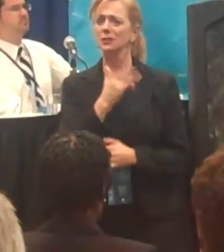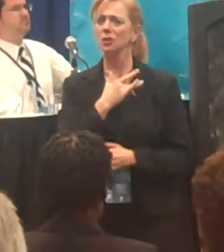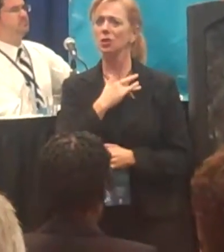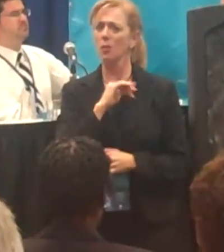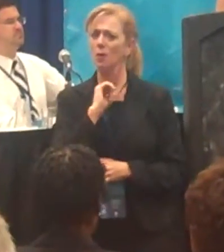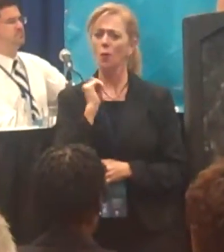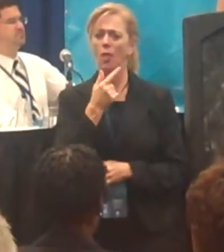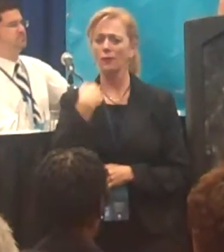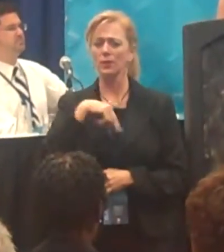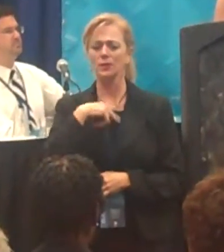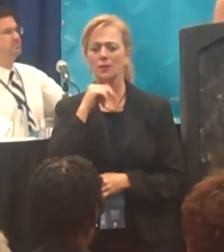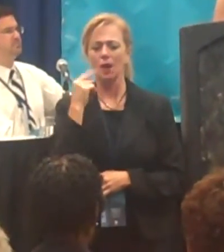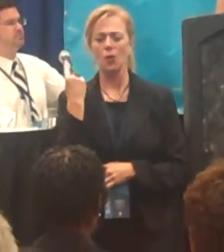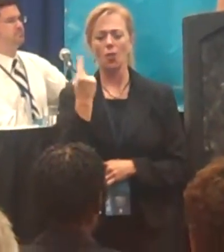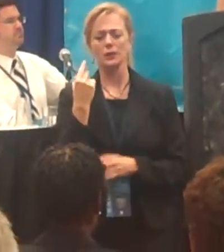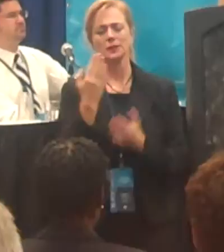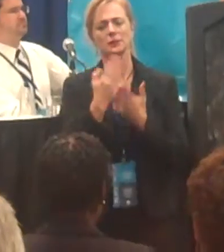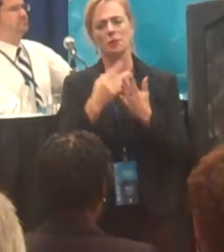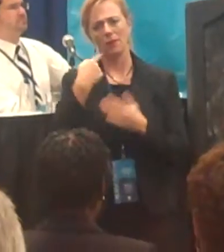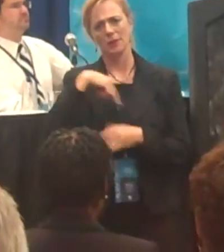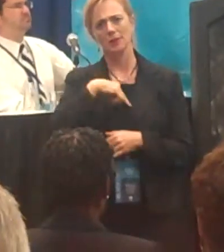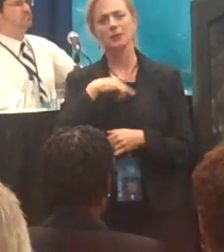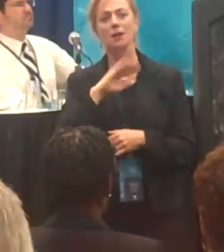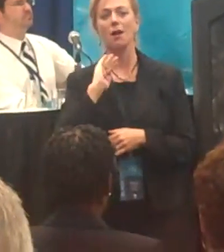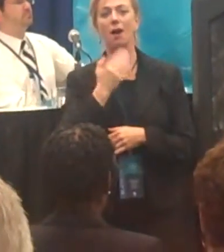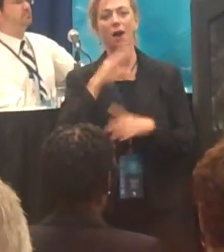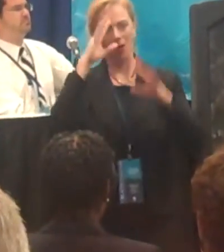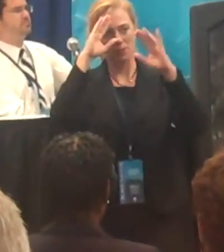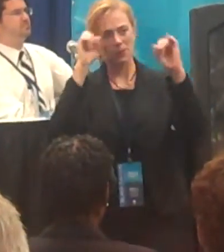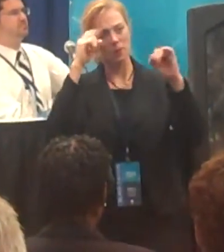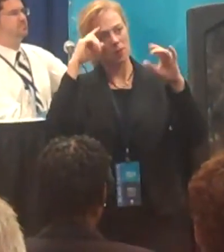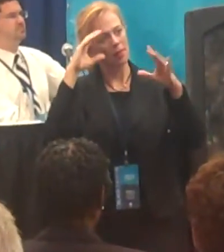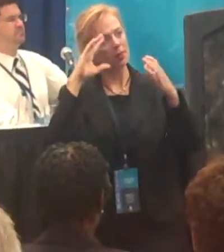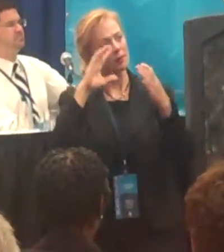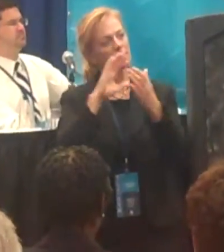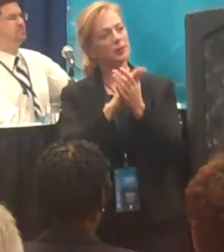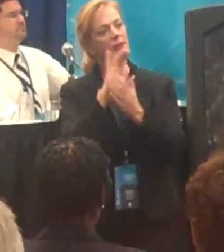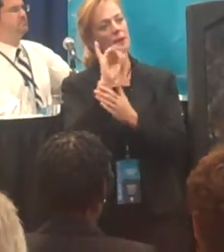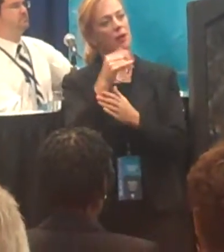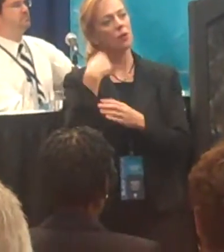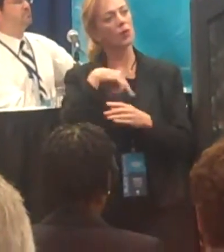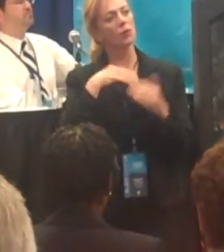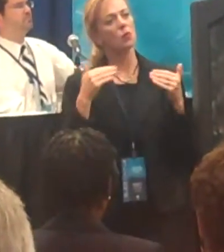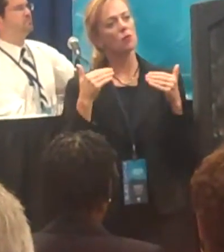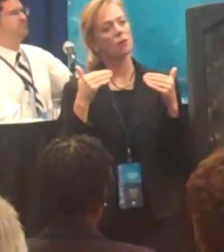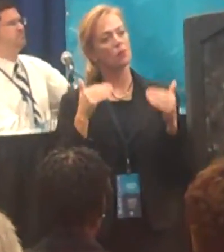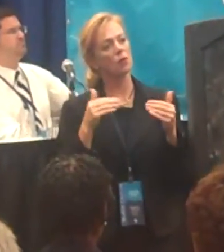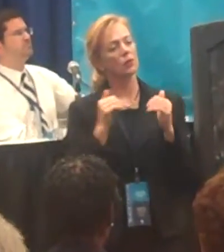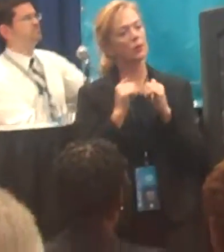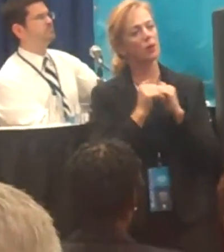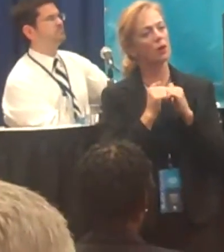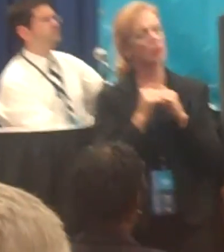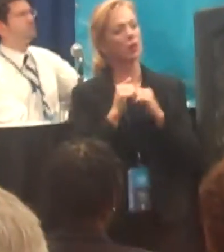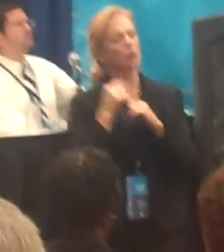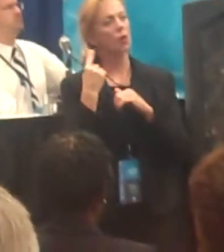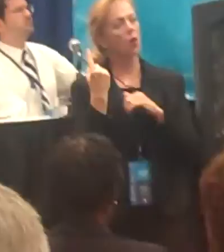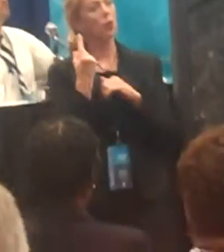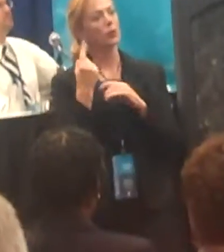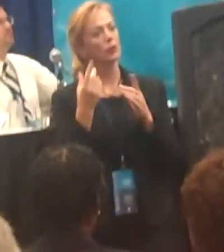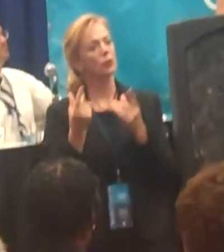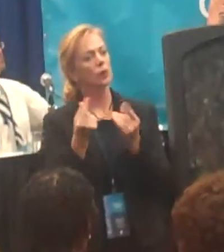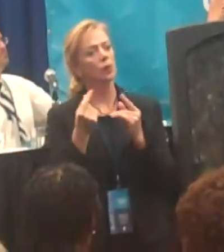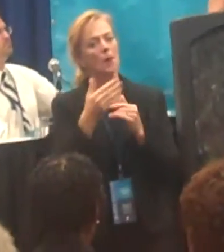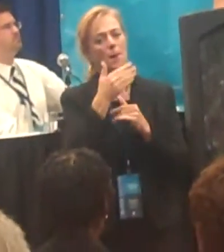of us, not just some of us. Our president believes that we can move forward together, and we only do